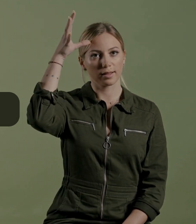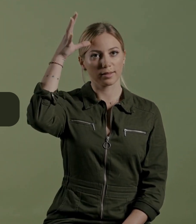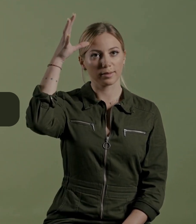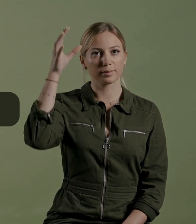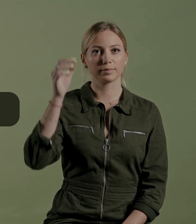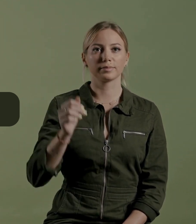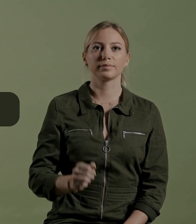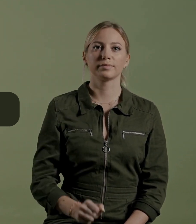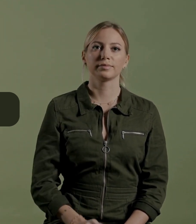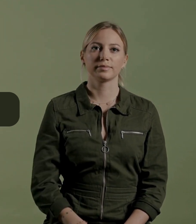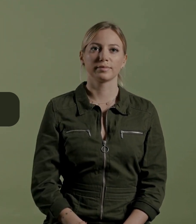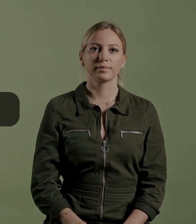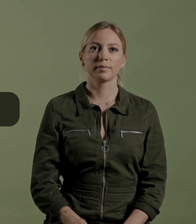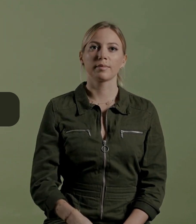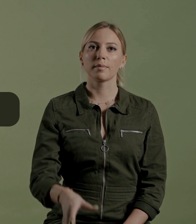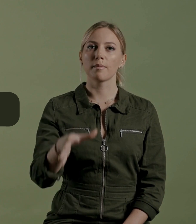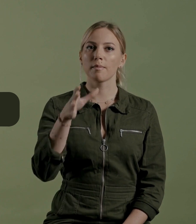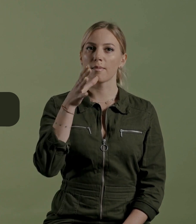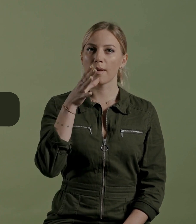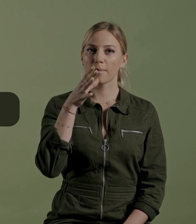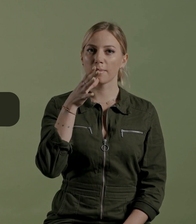Go to the pressure of the outside.